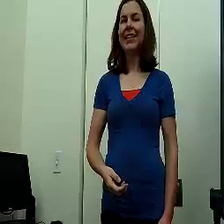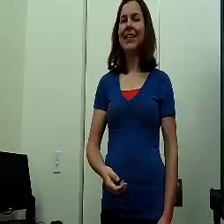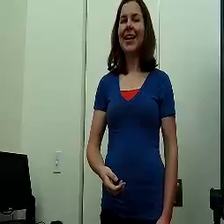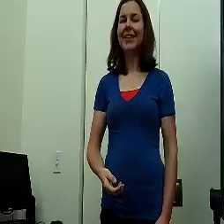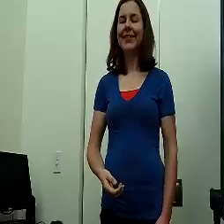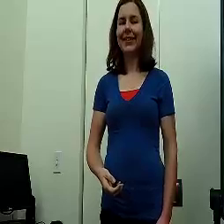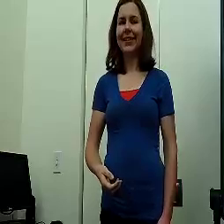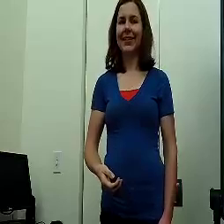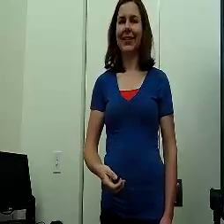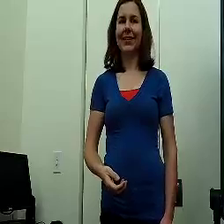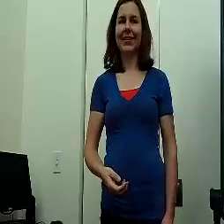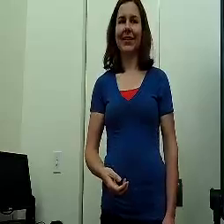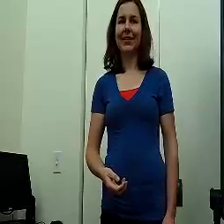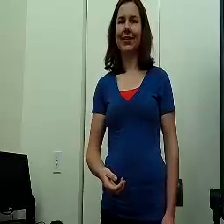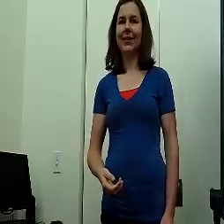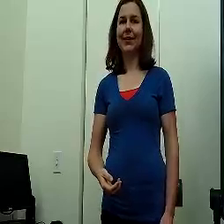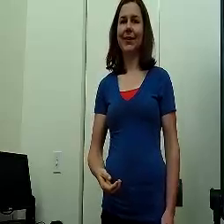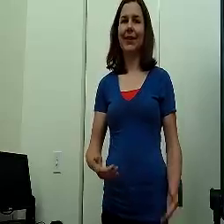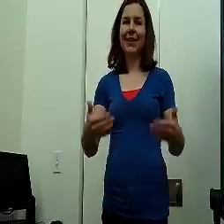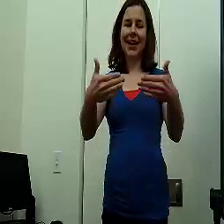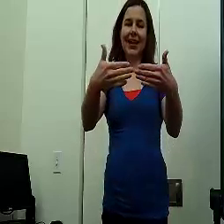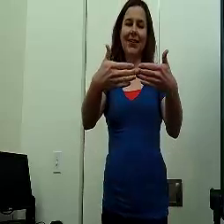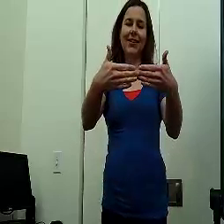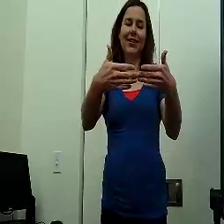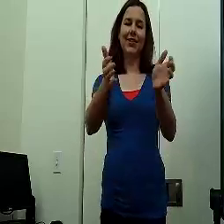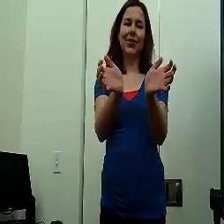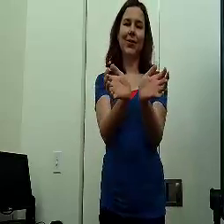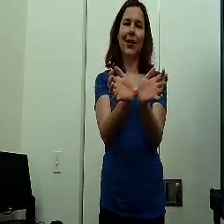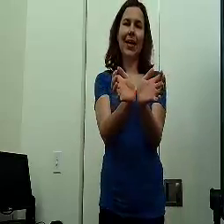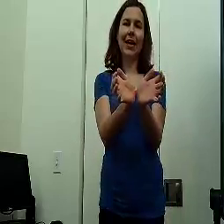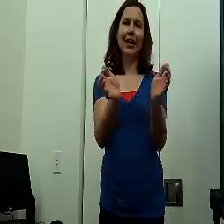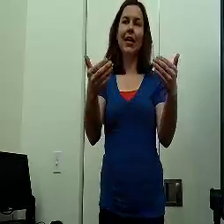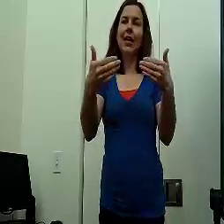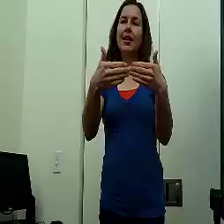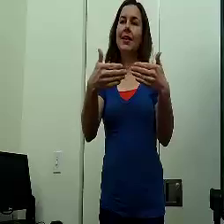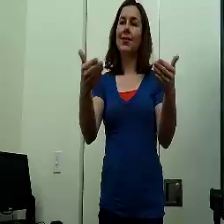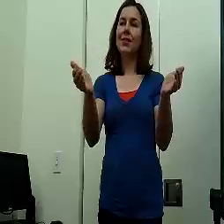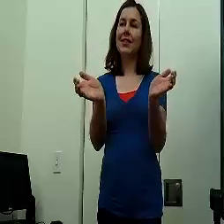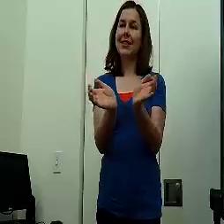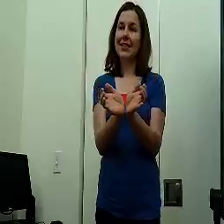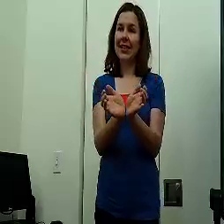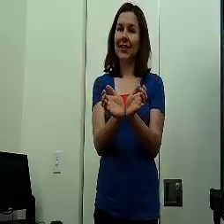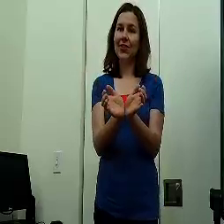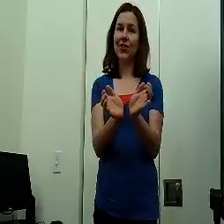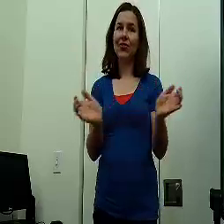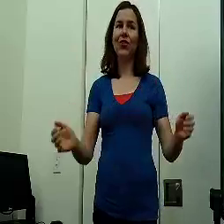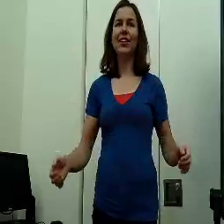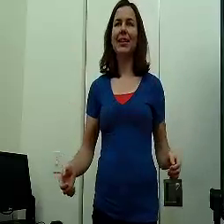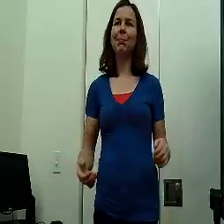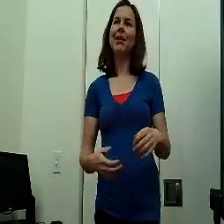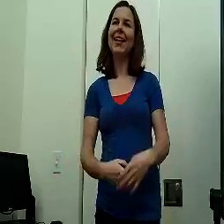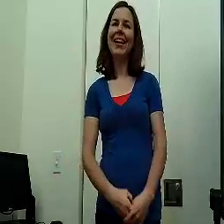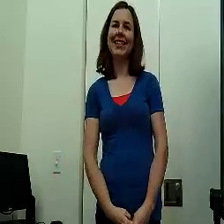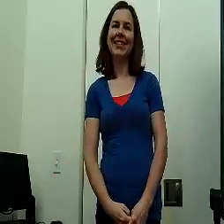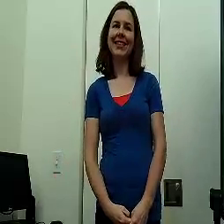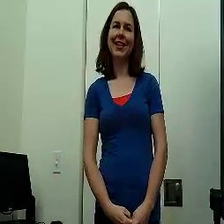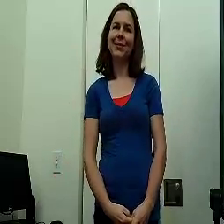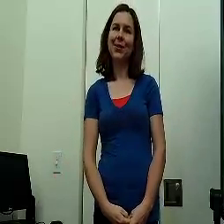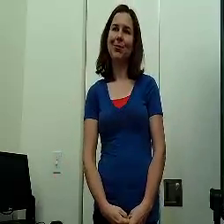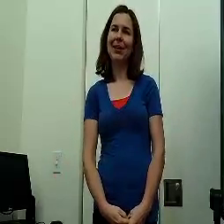It's not D's. Yeah, so it's your whole hand. So dish versus plate. Does anyone know